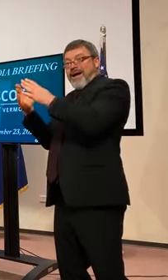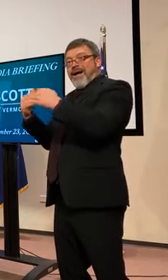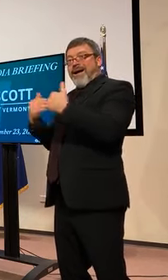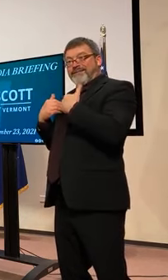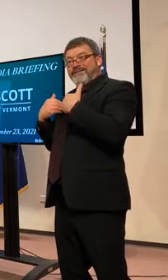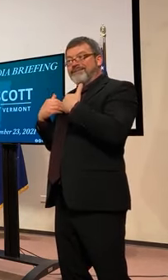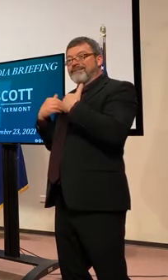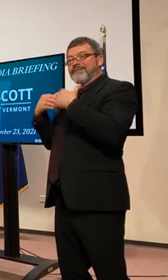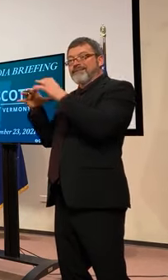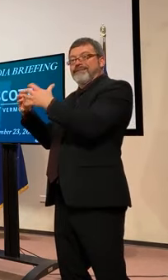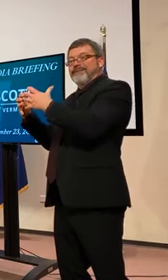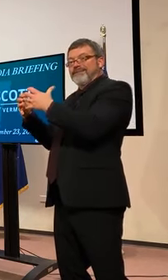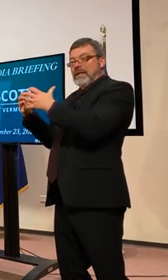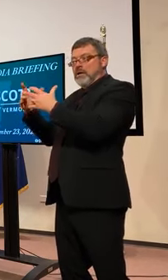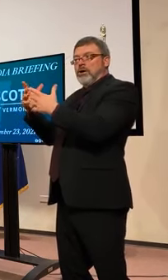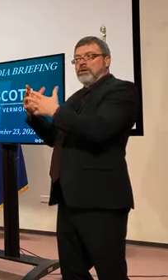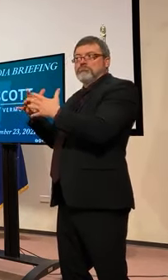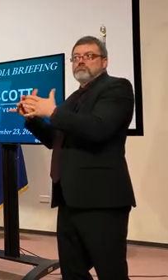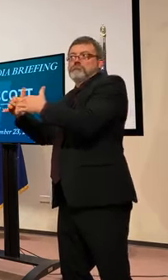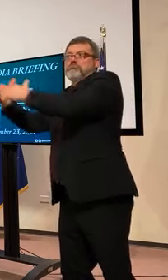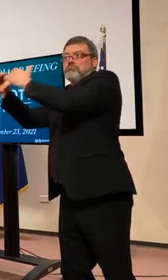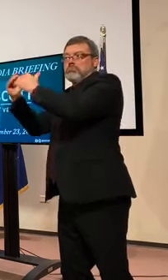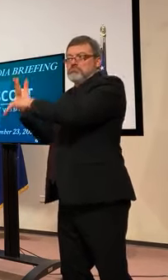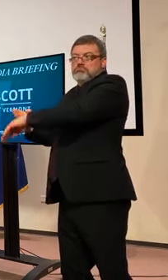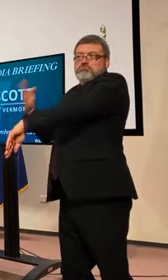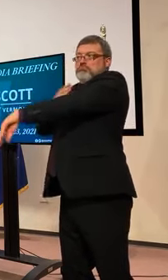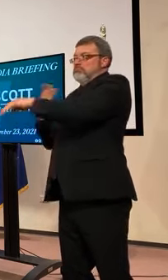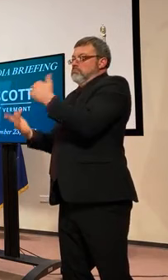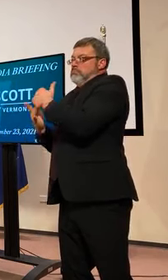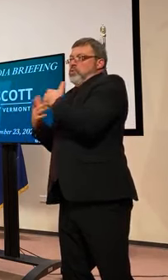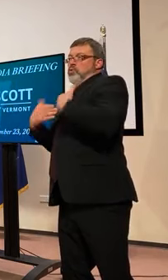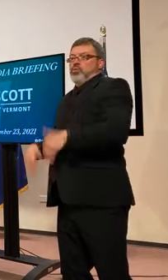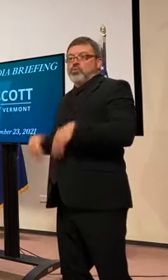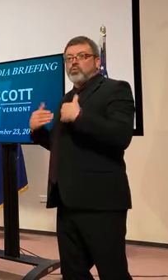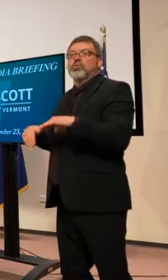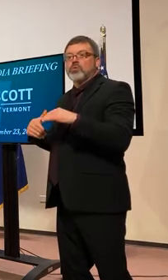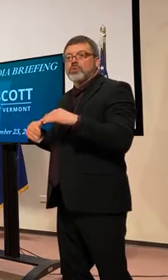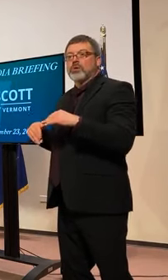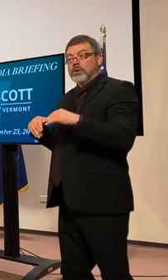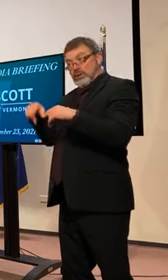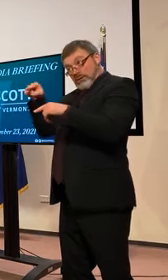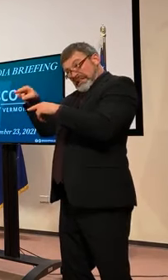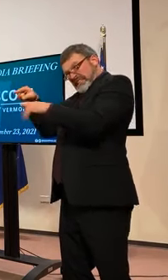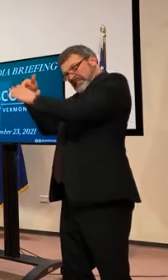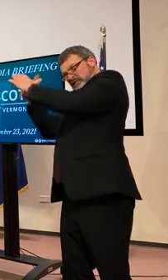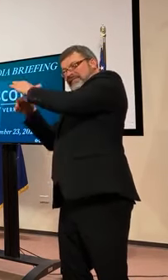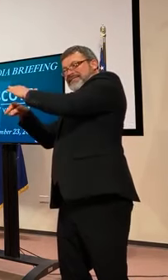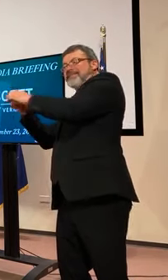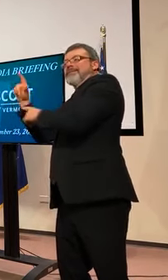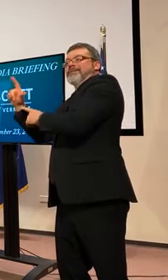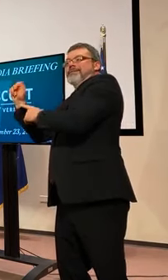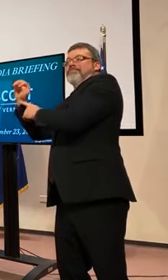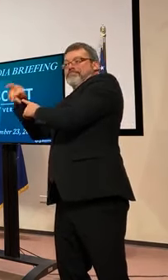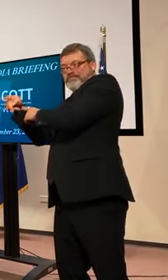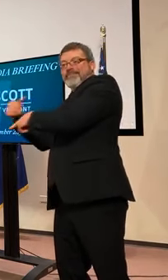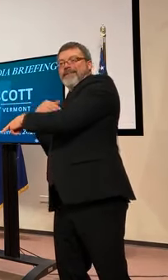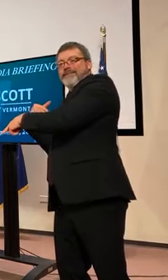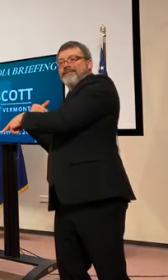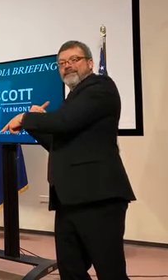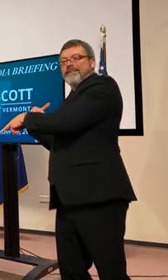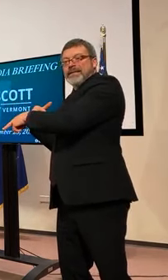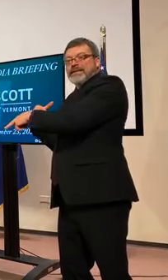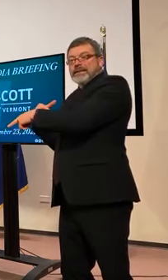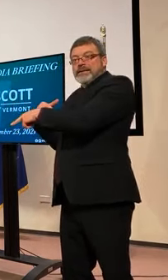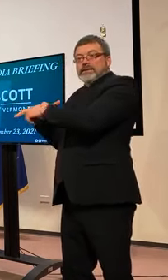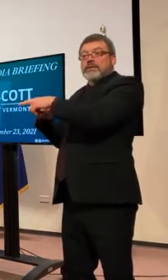more progressive now technologies that include LAMP that still go under the rubric of nucleic